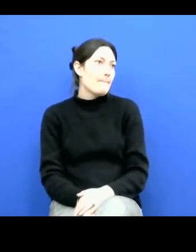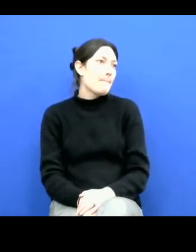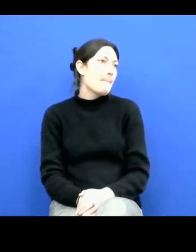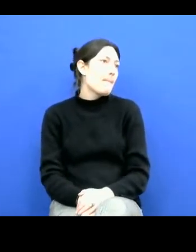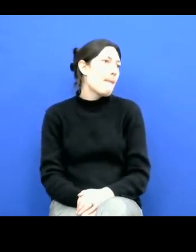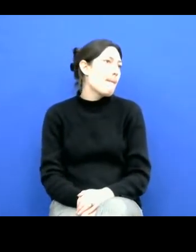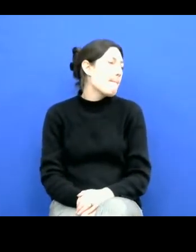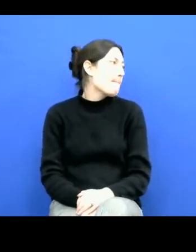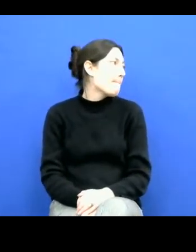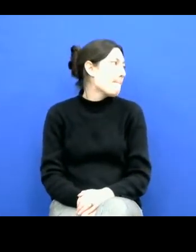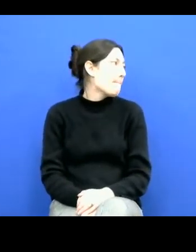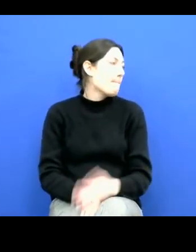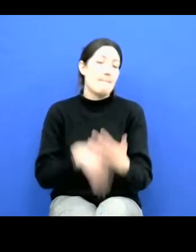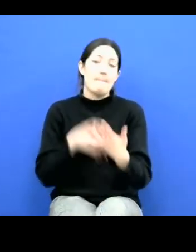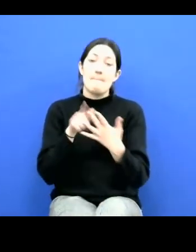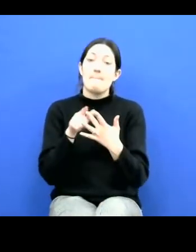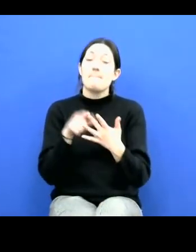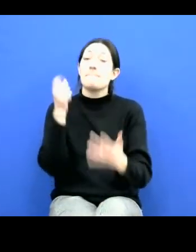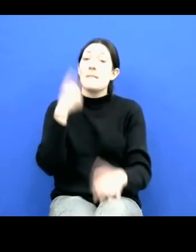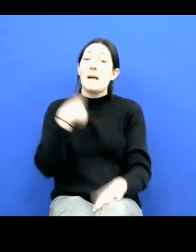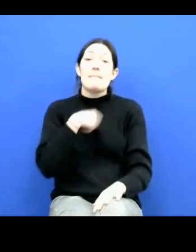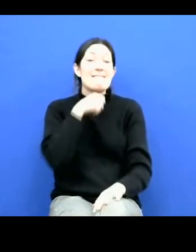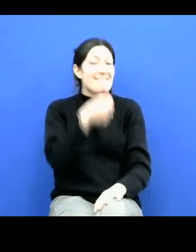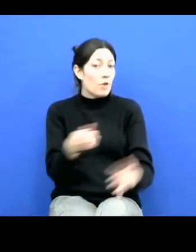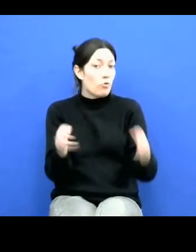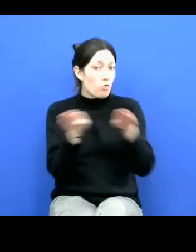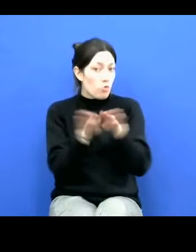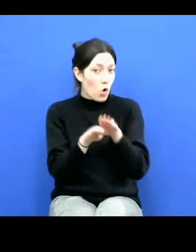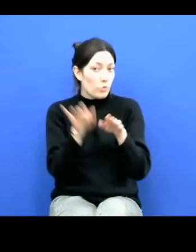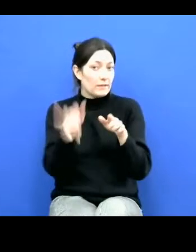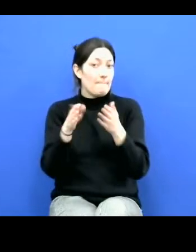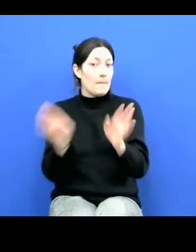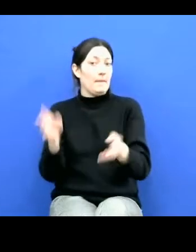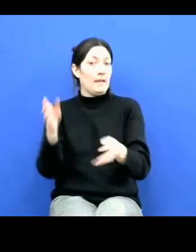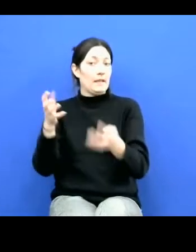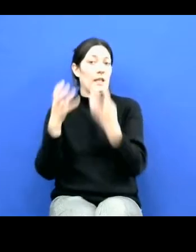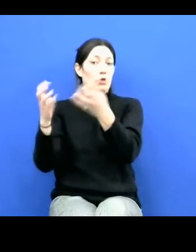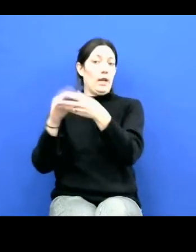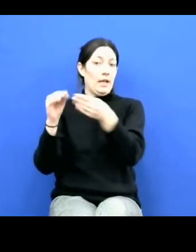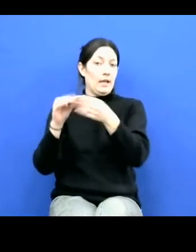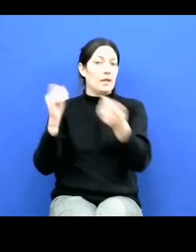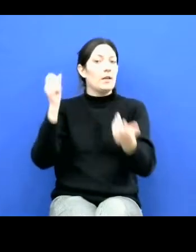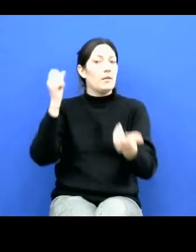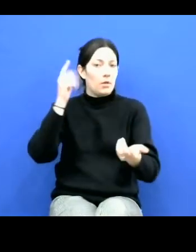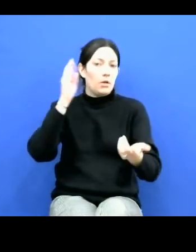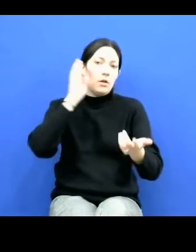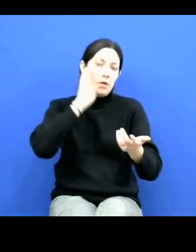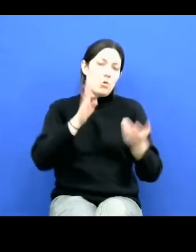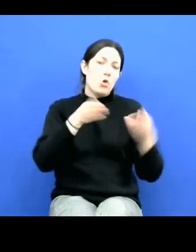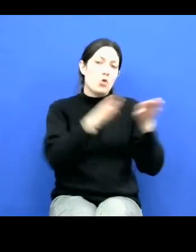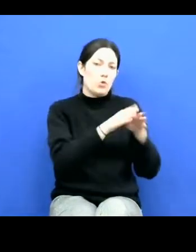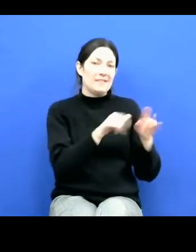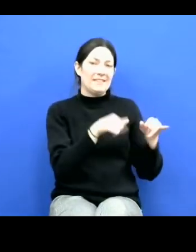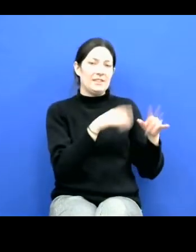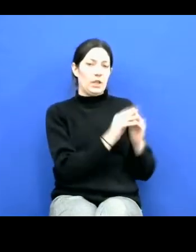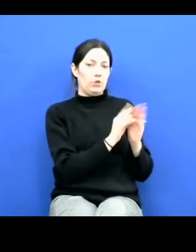Okay, so I'm not going to close the public hearing, but I'm going to close this session of the public hearing for special use permit application numbers